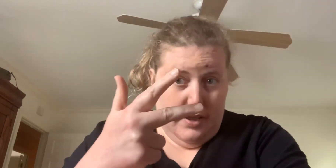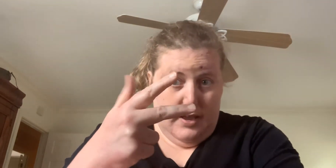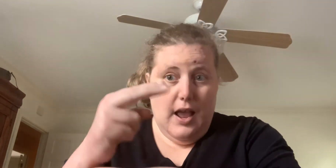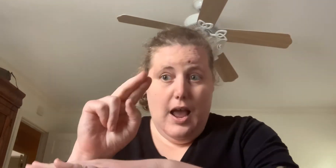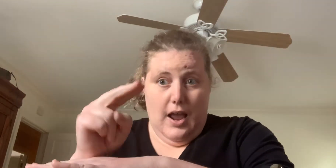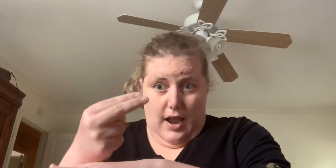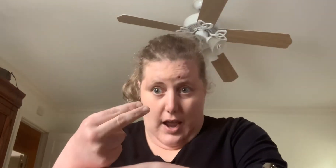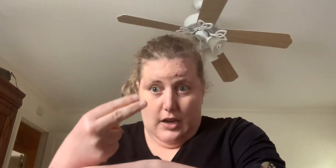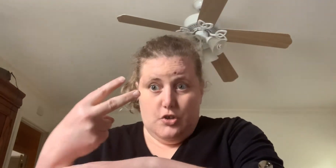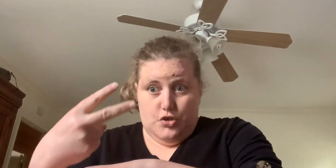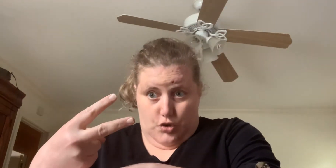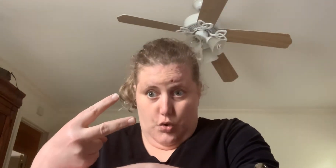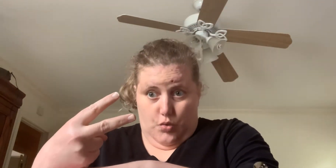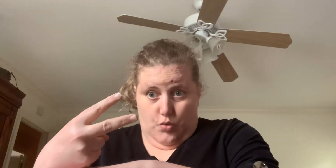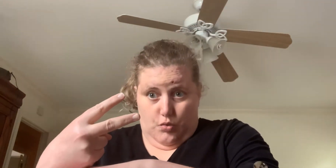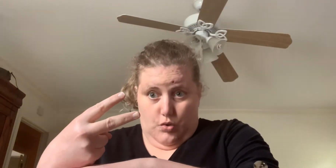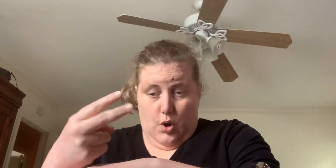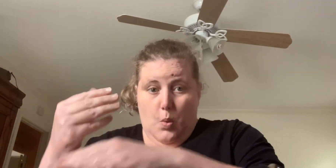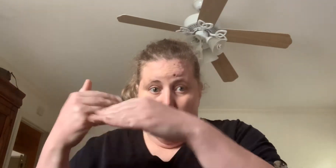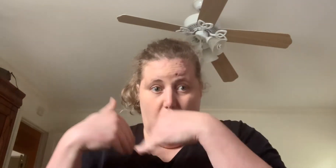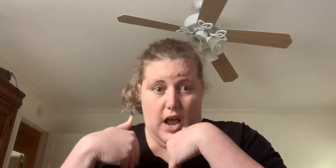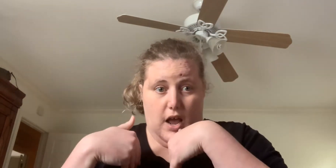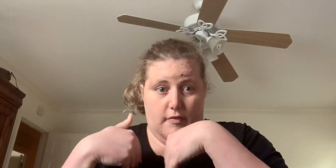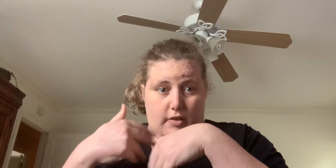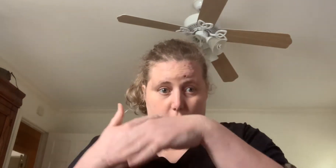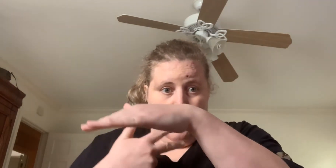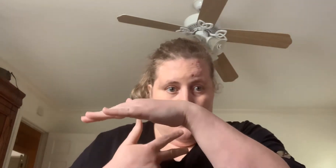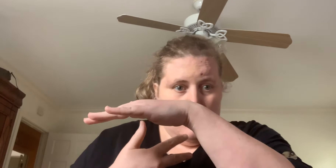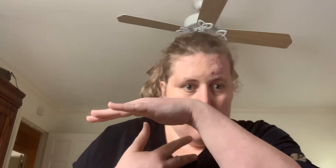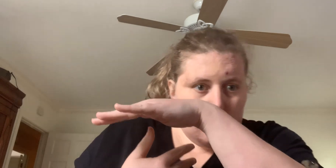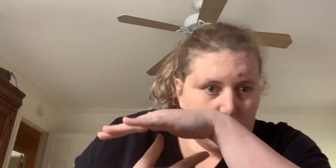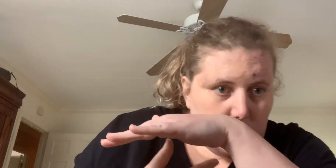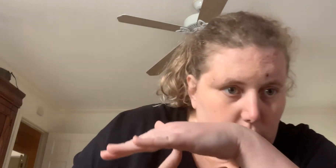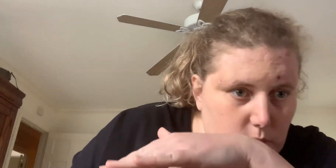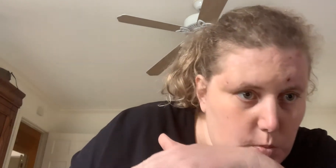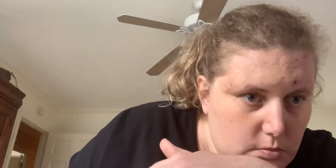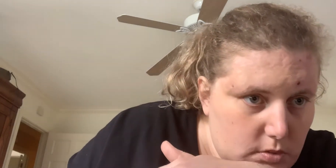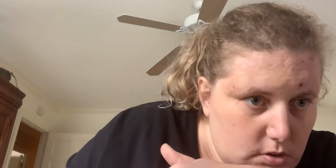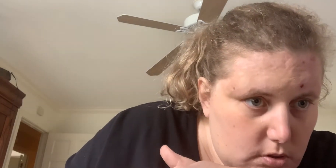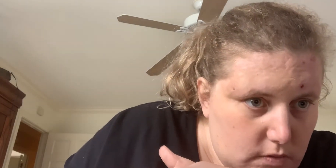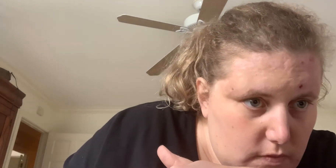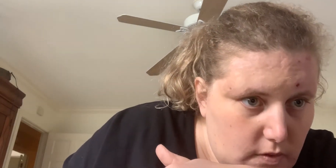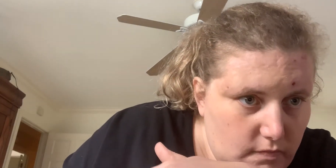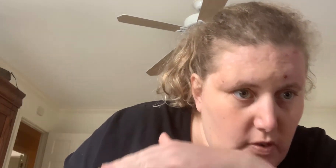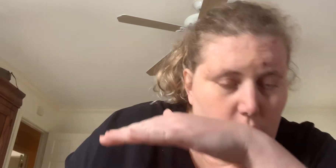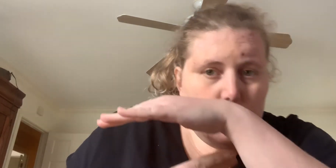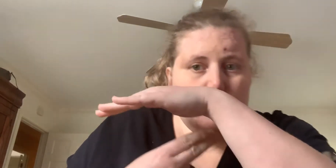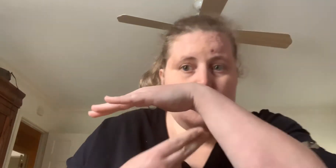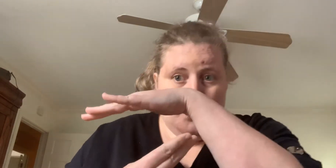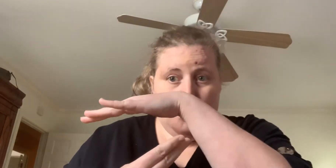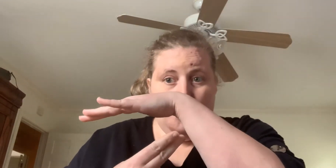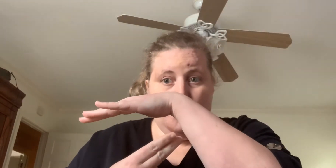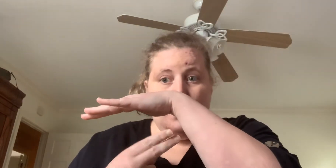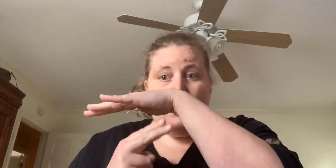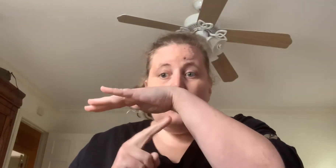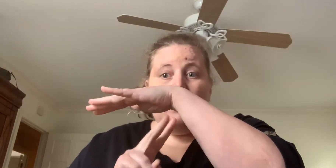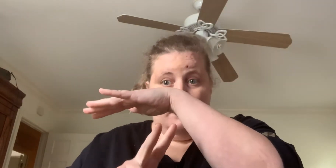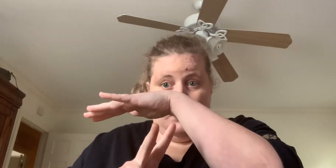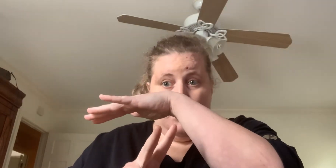6 times 3 is 18, and divided by 2 is 9. So